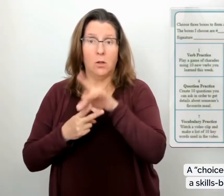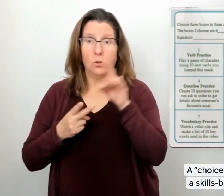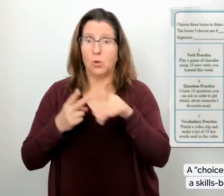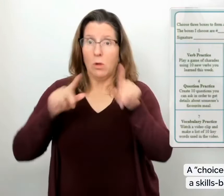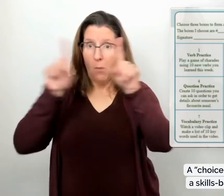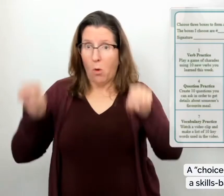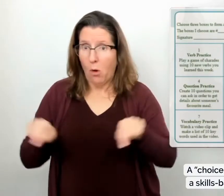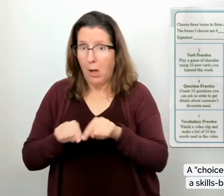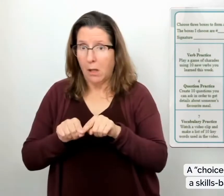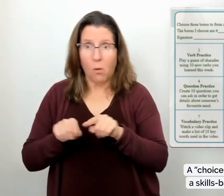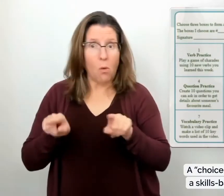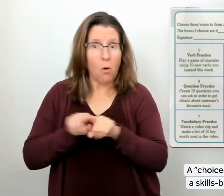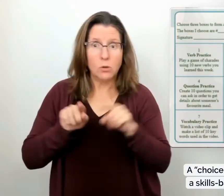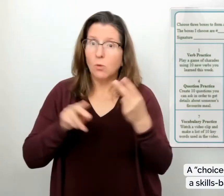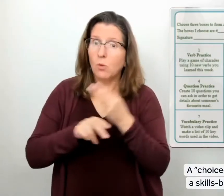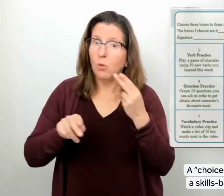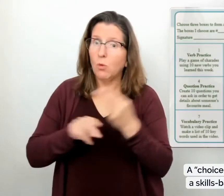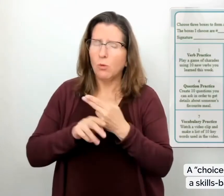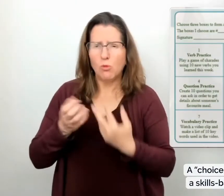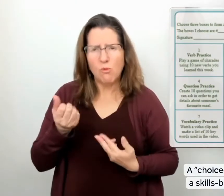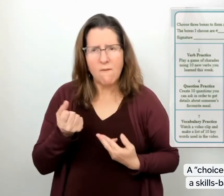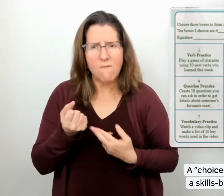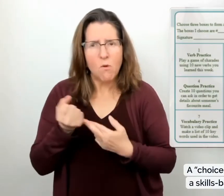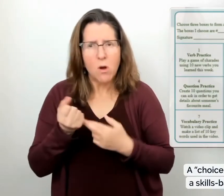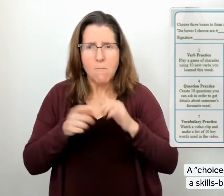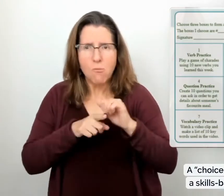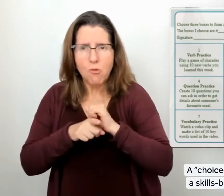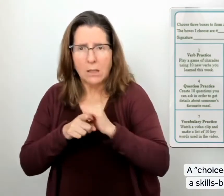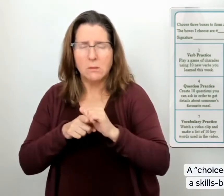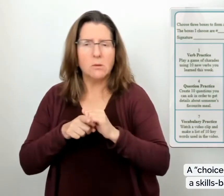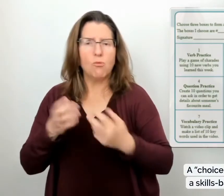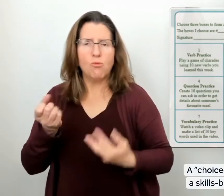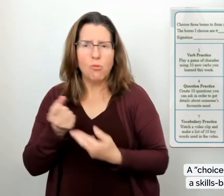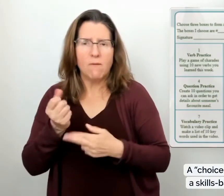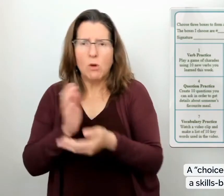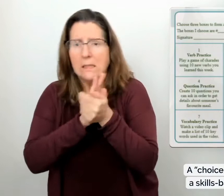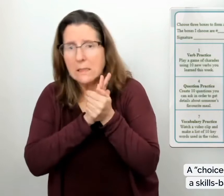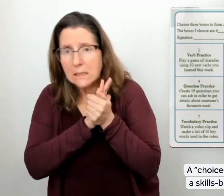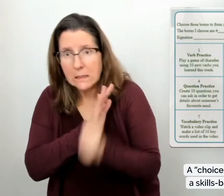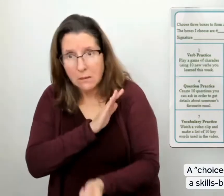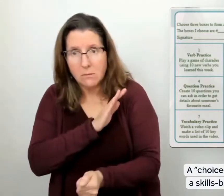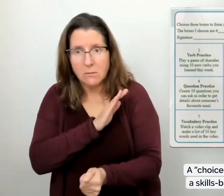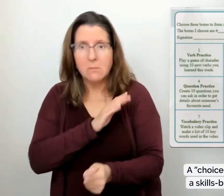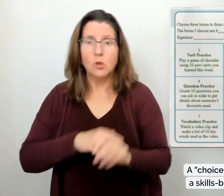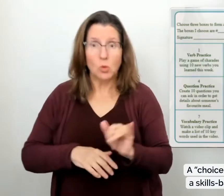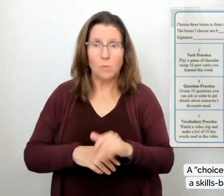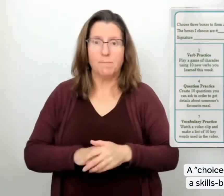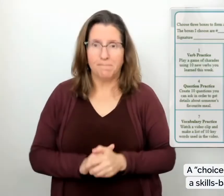These choice boards can relate to exercises that might reinforce skills-based tasks, like the one you see here on the slide.